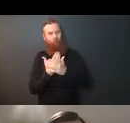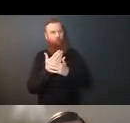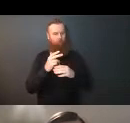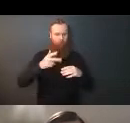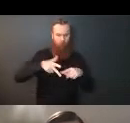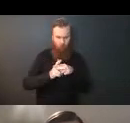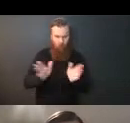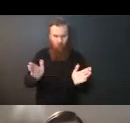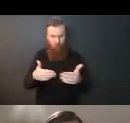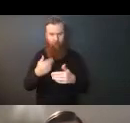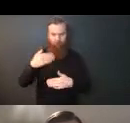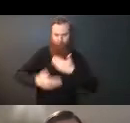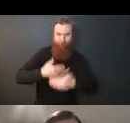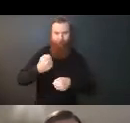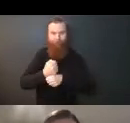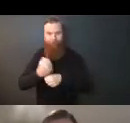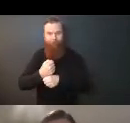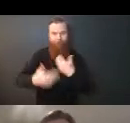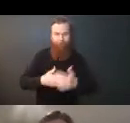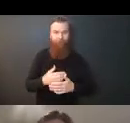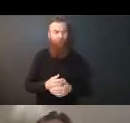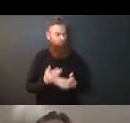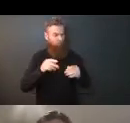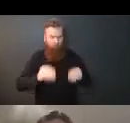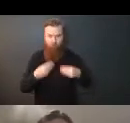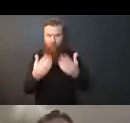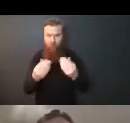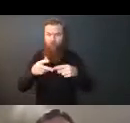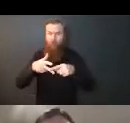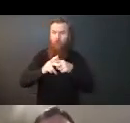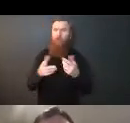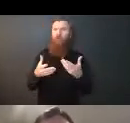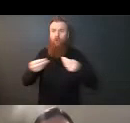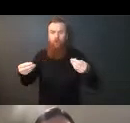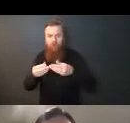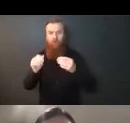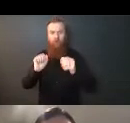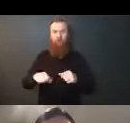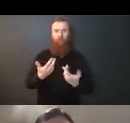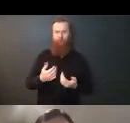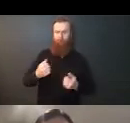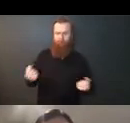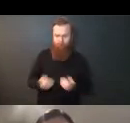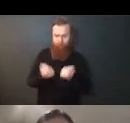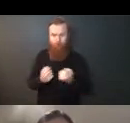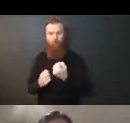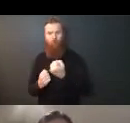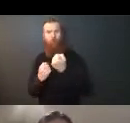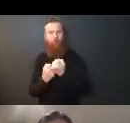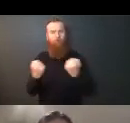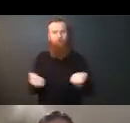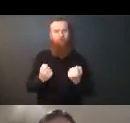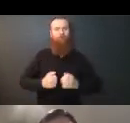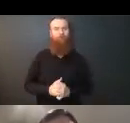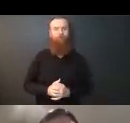and tools and resources and really, really practical support to help